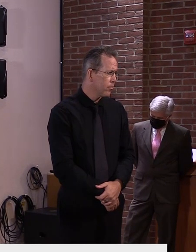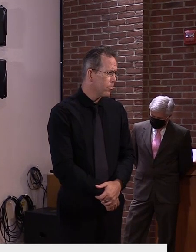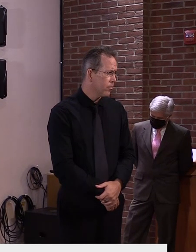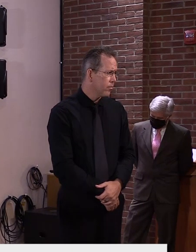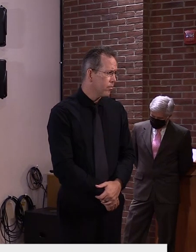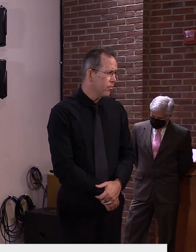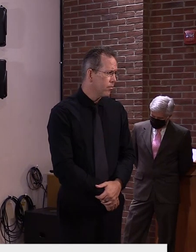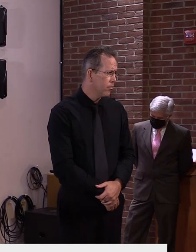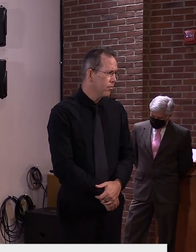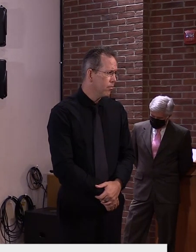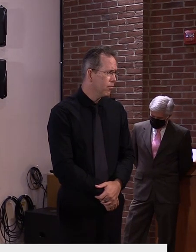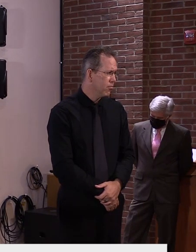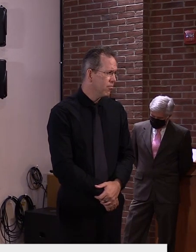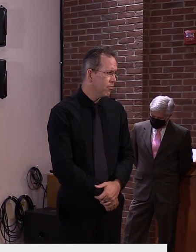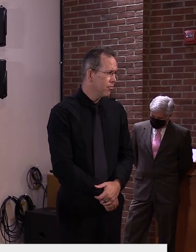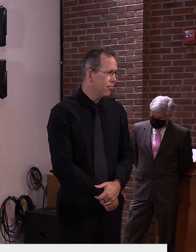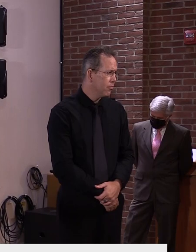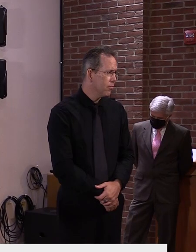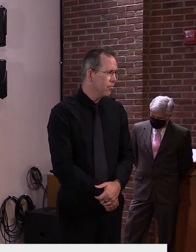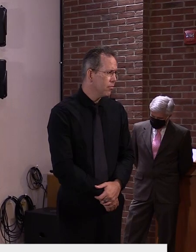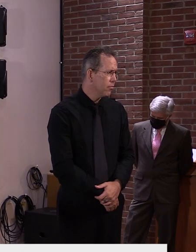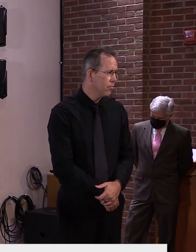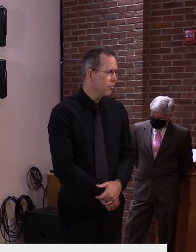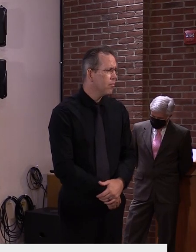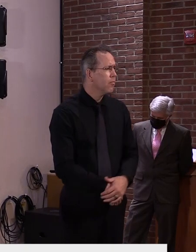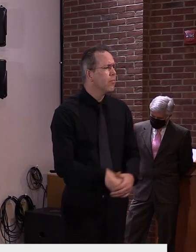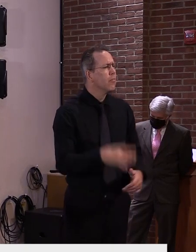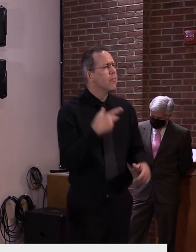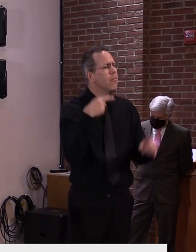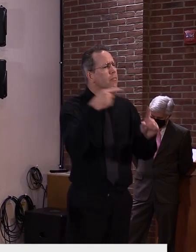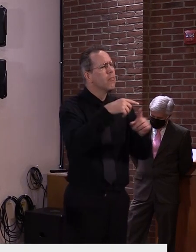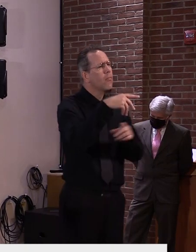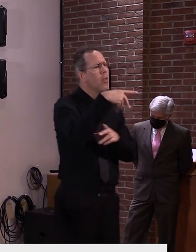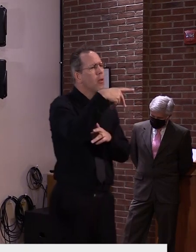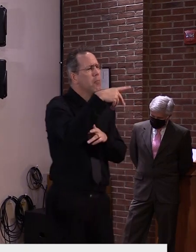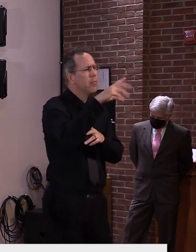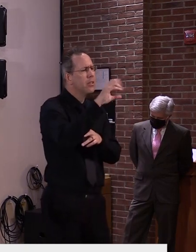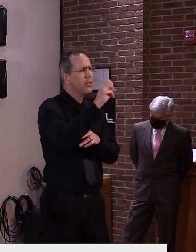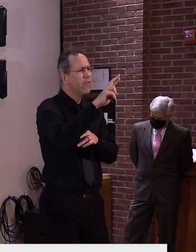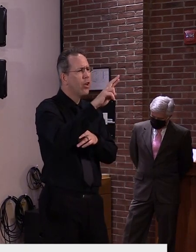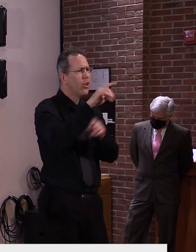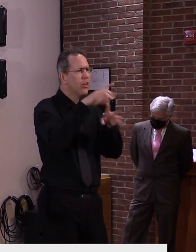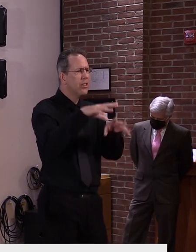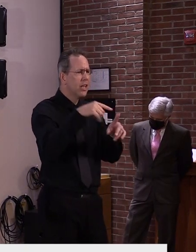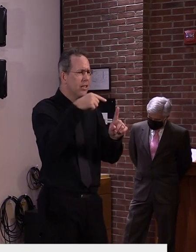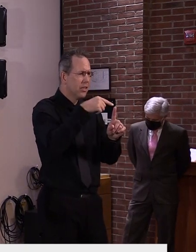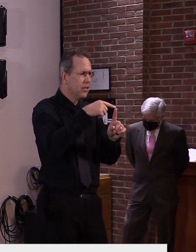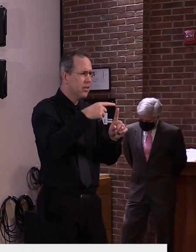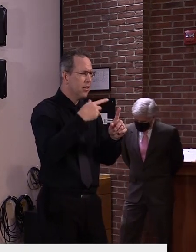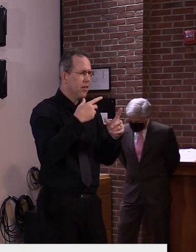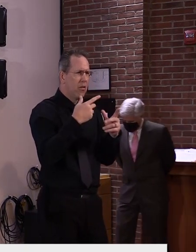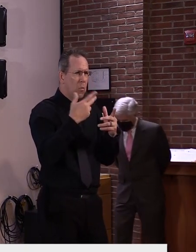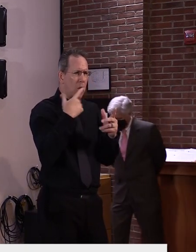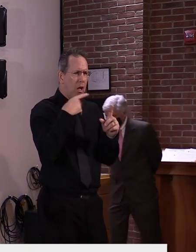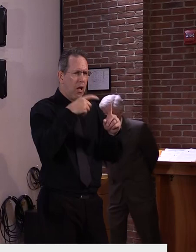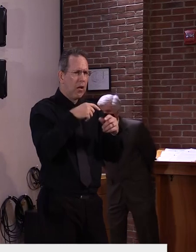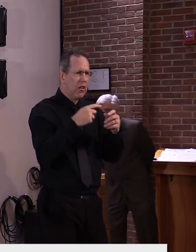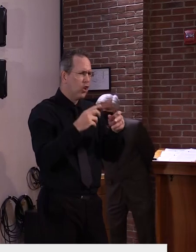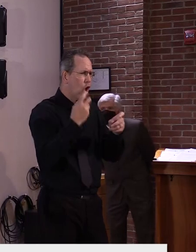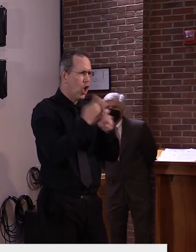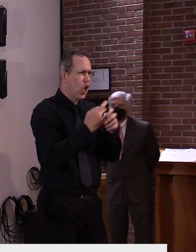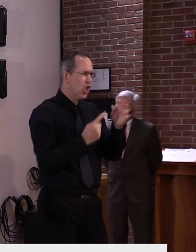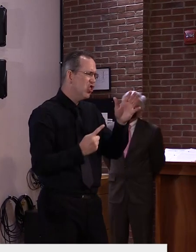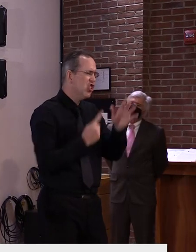your sinuses to get a sample? If it's that prevalent, wouldn't it be, you know, wouldn't it be present in